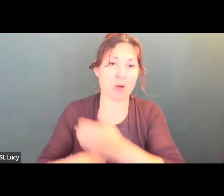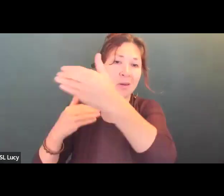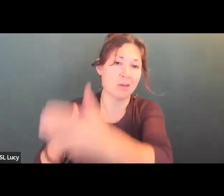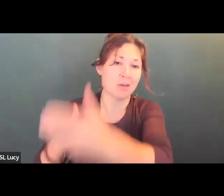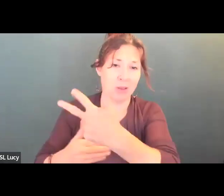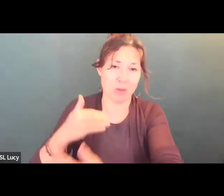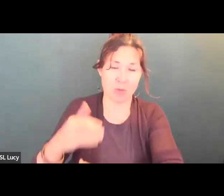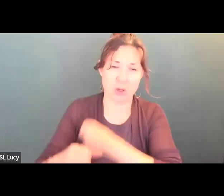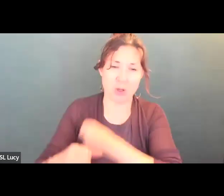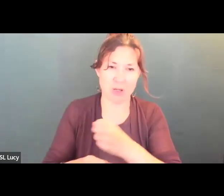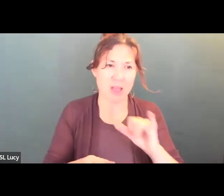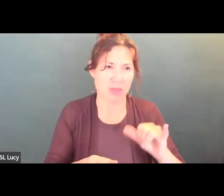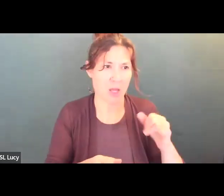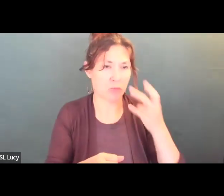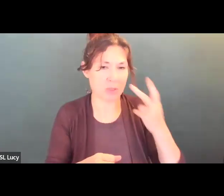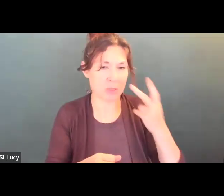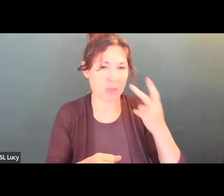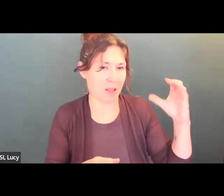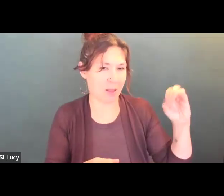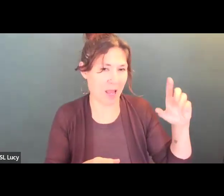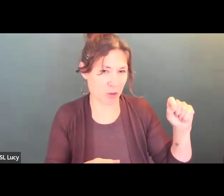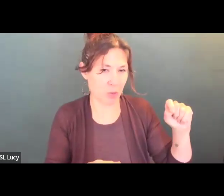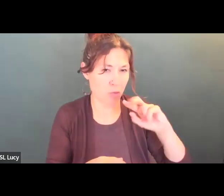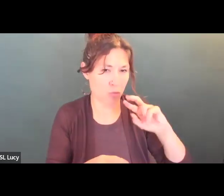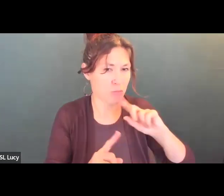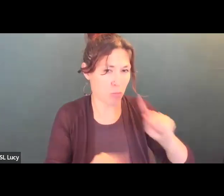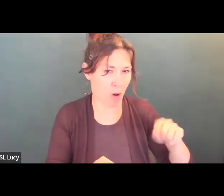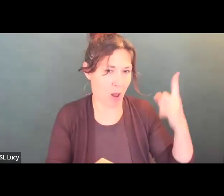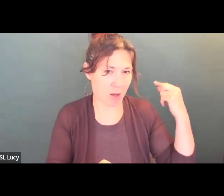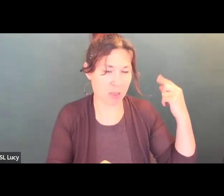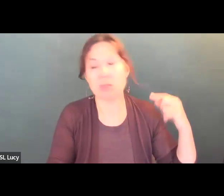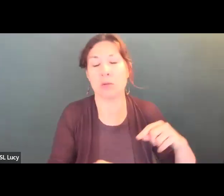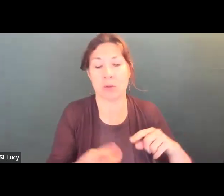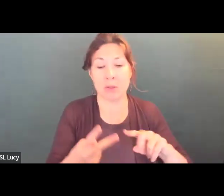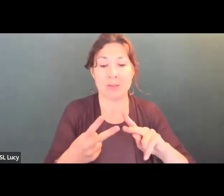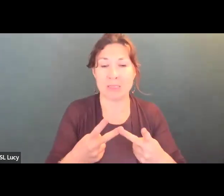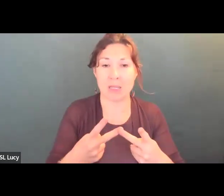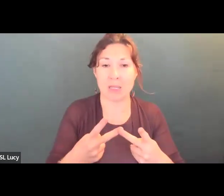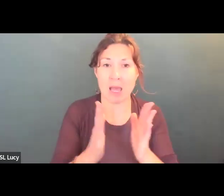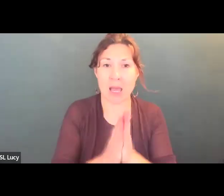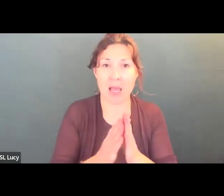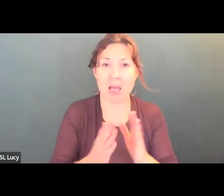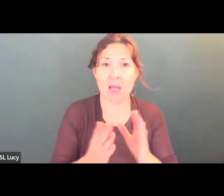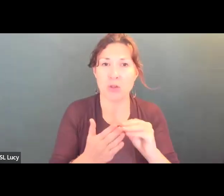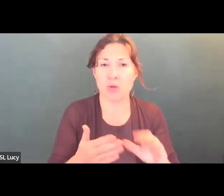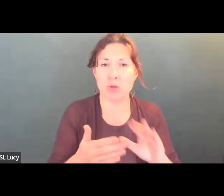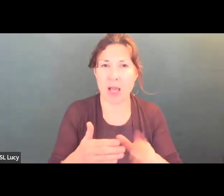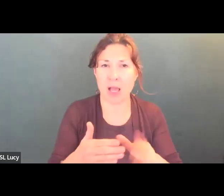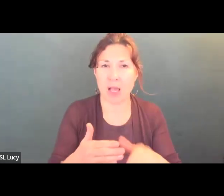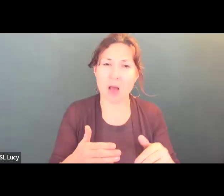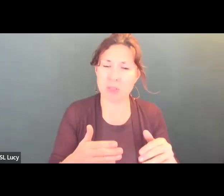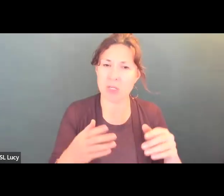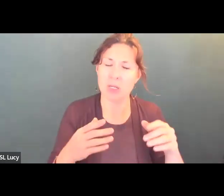year. Secondly, the student outcomes on achievement percentages seconds. in meeting and